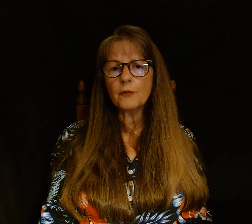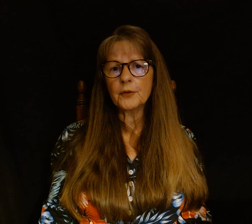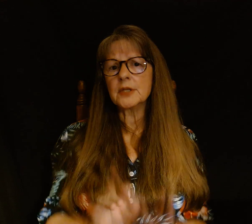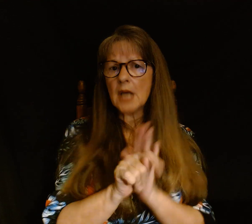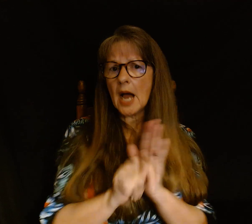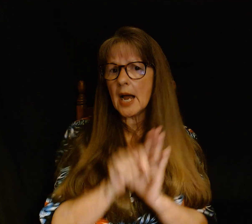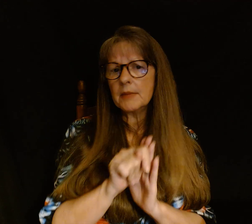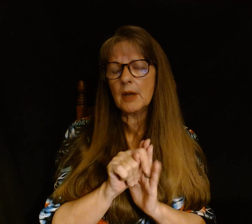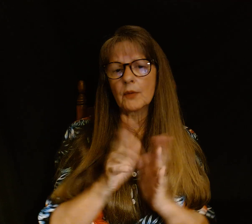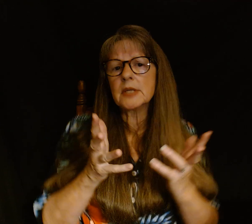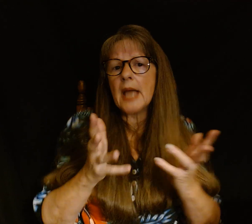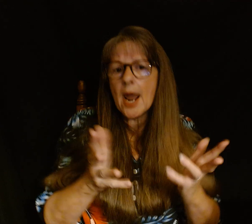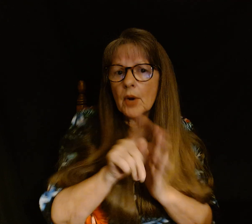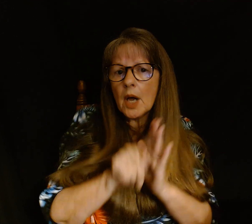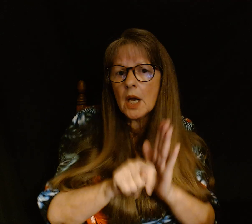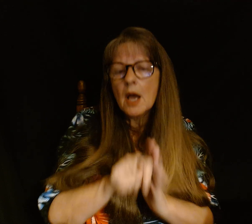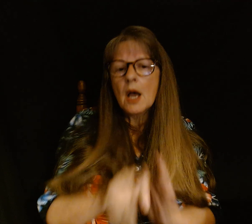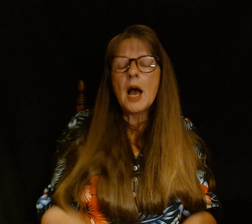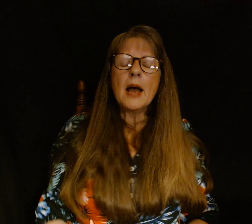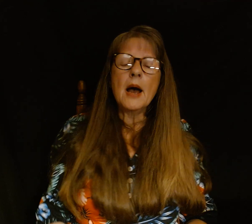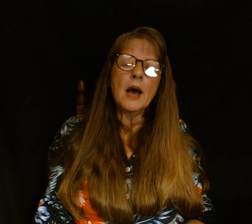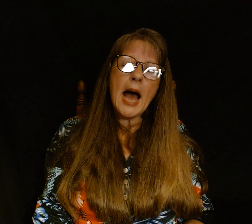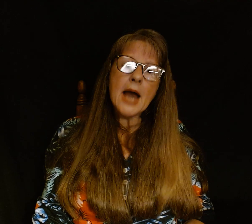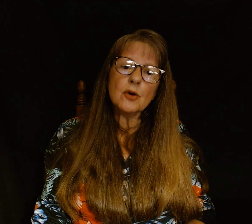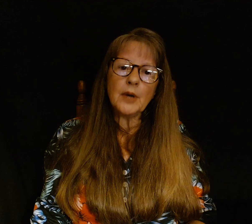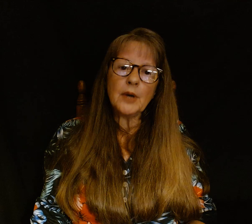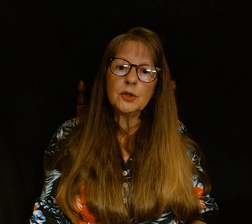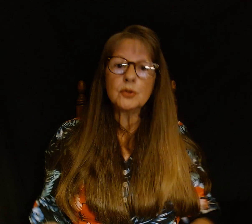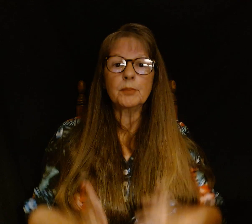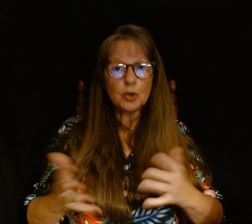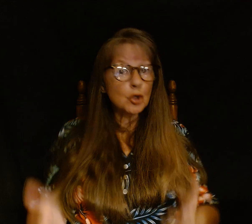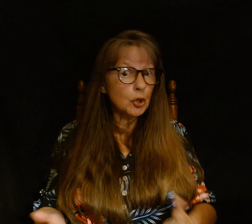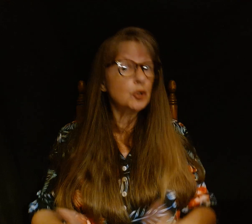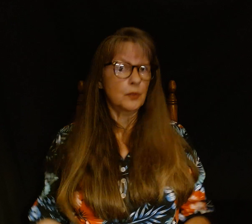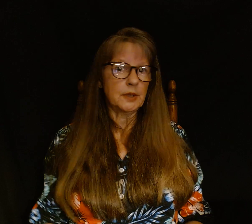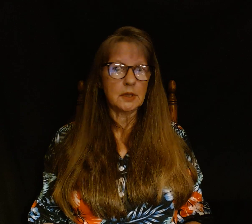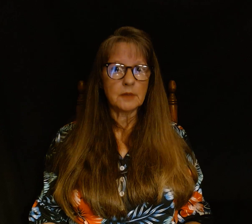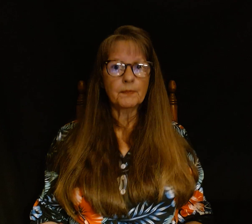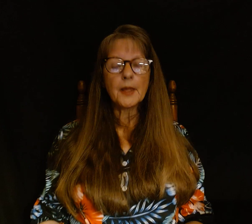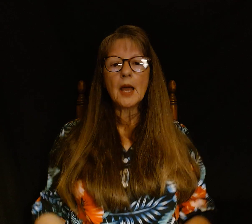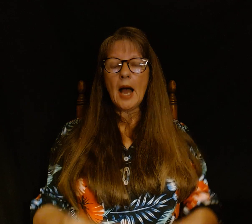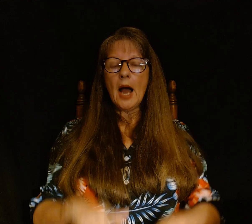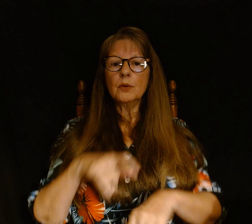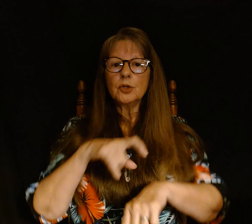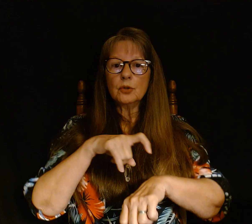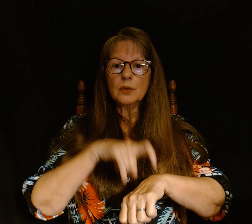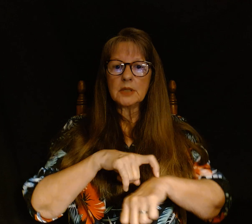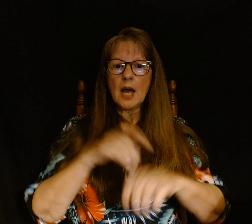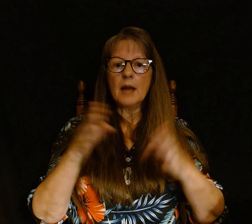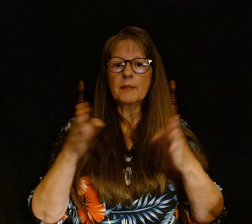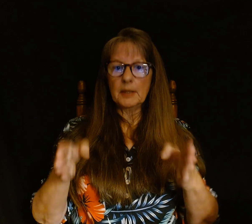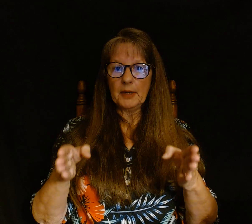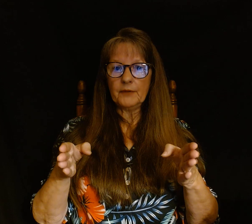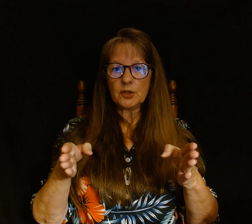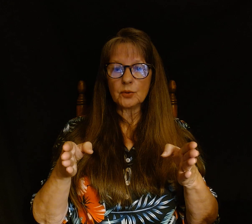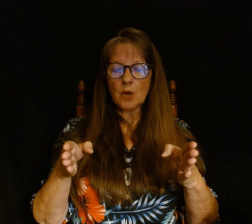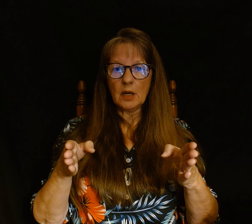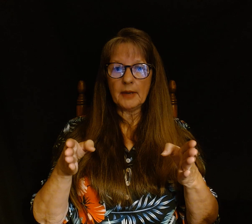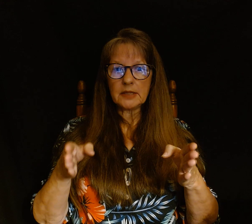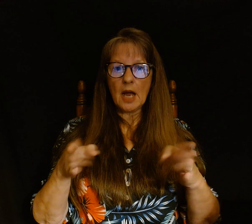this time or this era, I don't know that I would use it, but you could use it. I would do a time limit. If it's talking about a time limit,